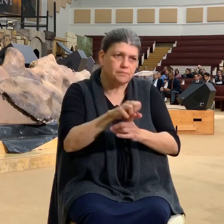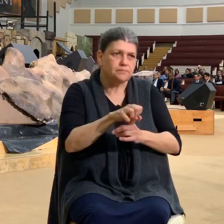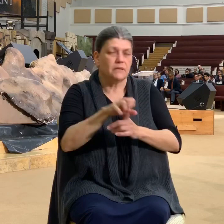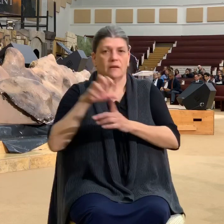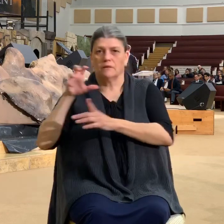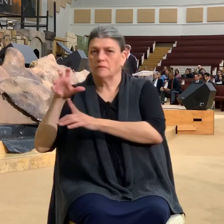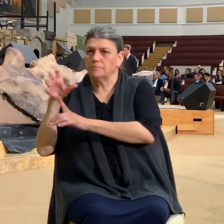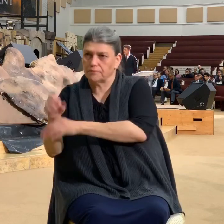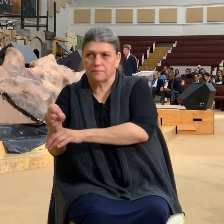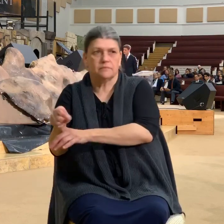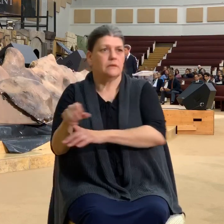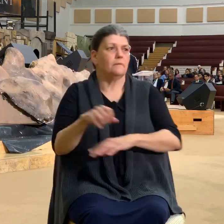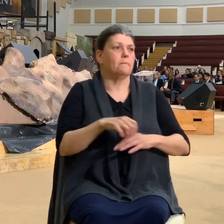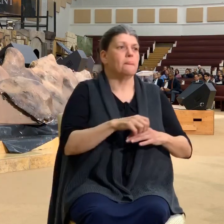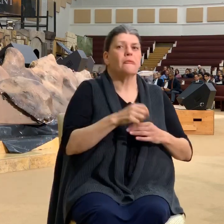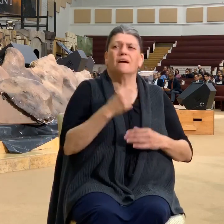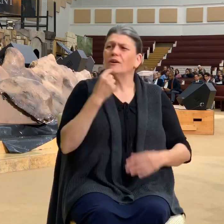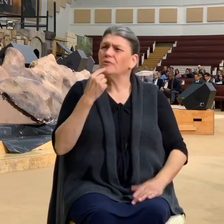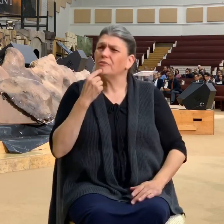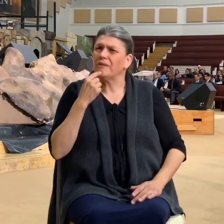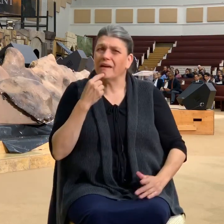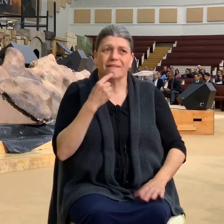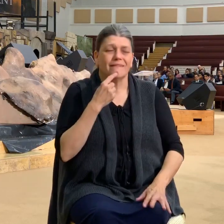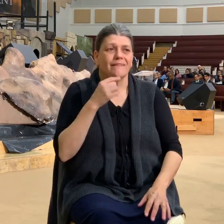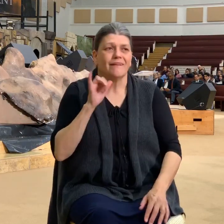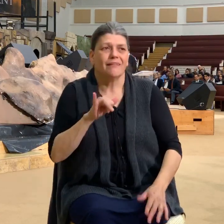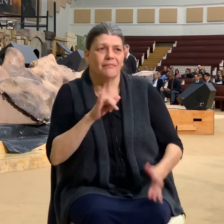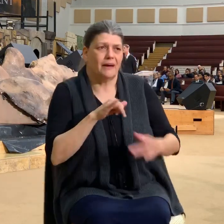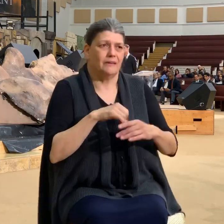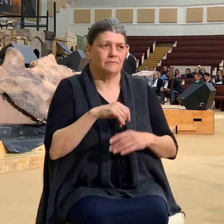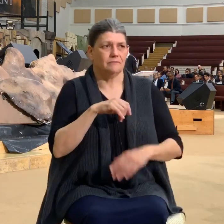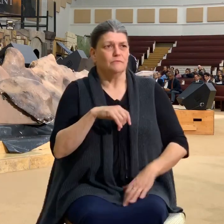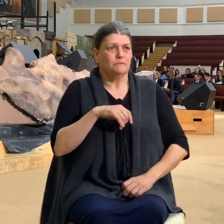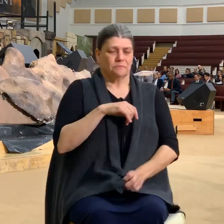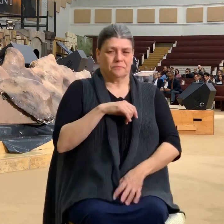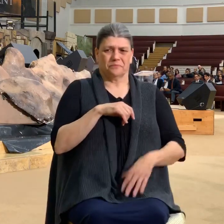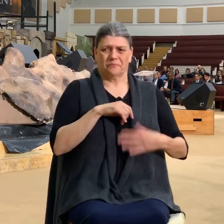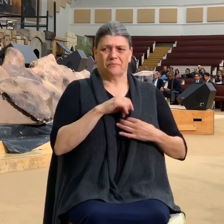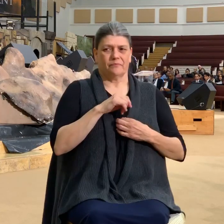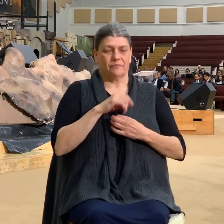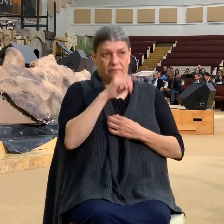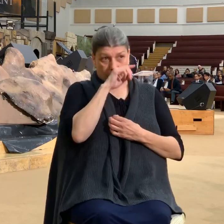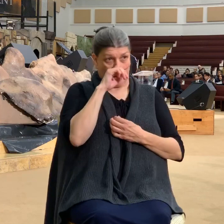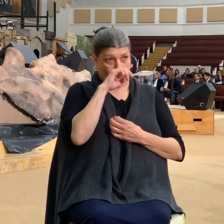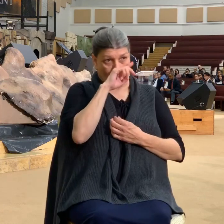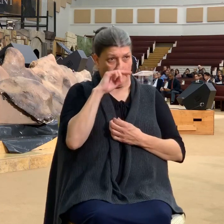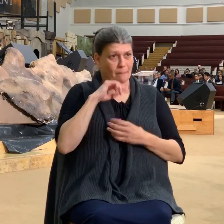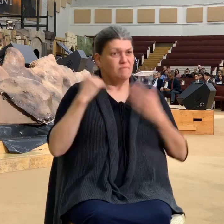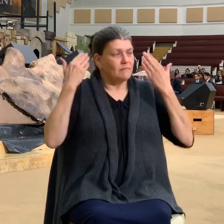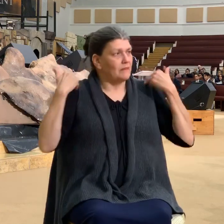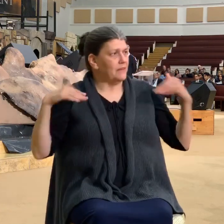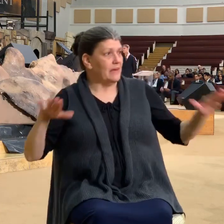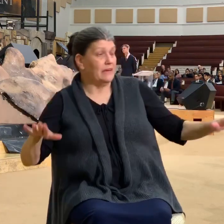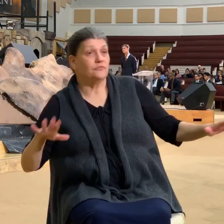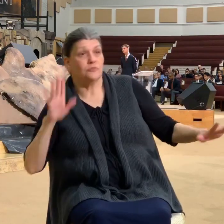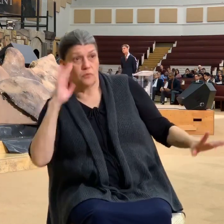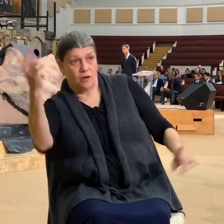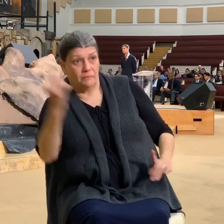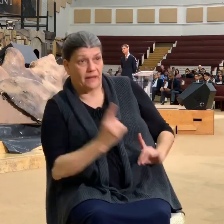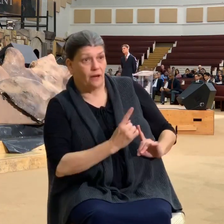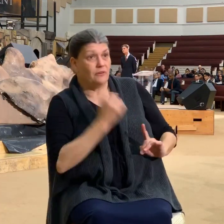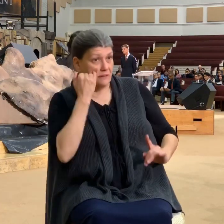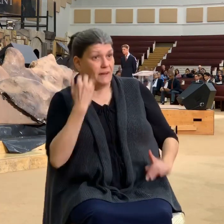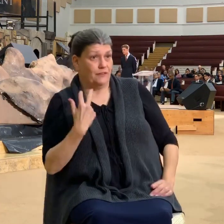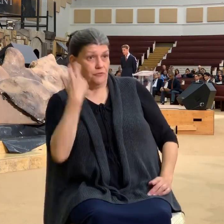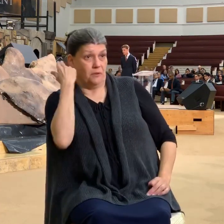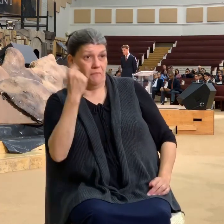are you saying that the angels are going to come marry and enter into some kind of inappropriate relationship with me just because I trimmed my hair? No, that's not what I'm saying. I'm